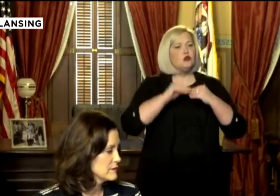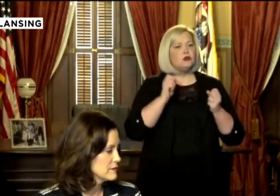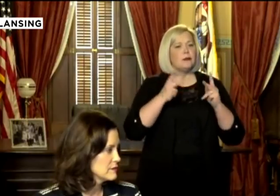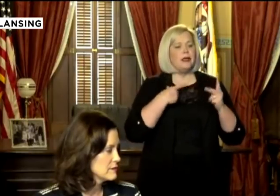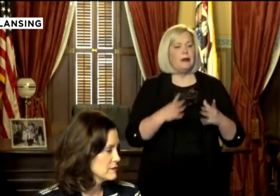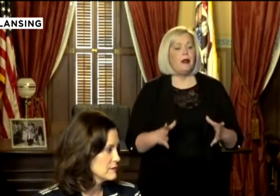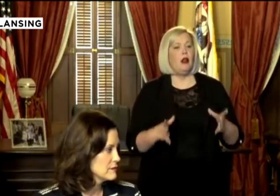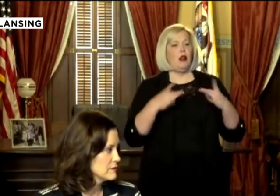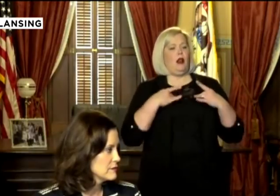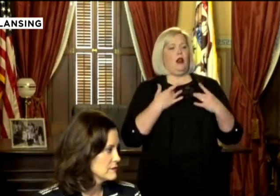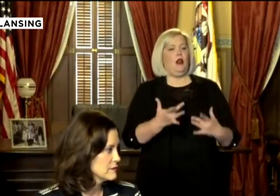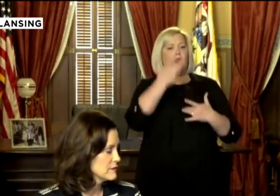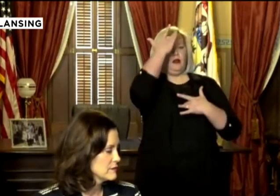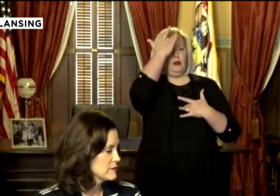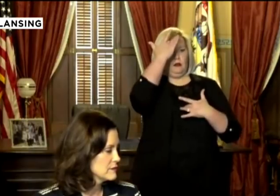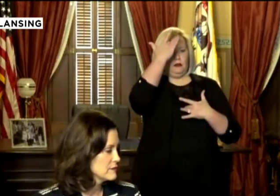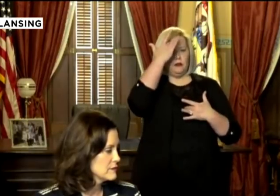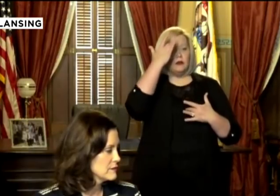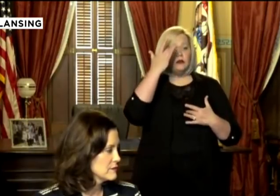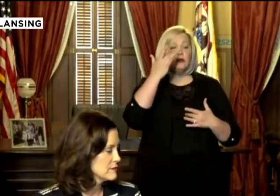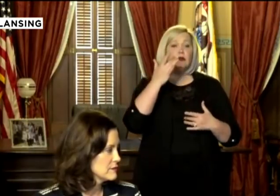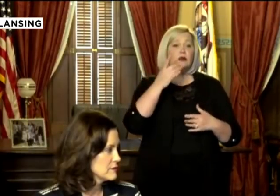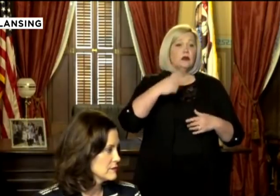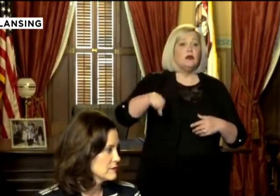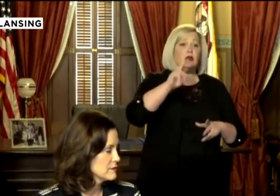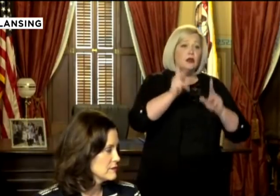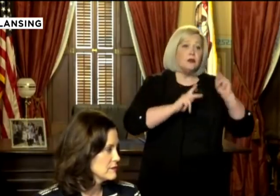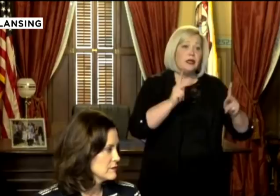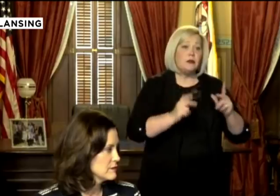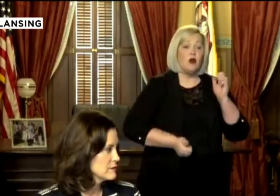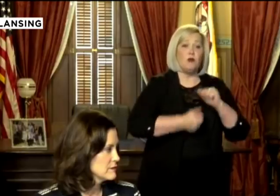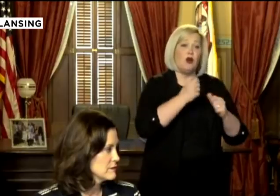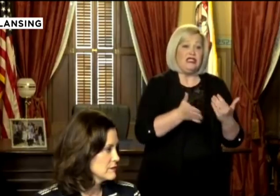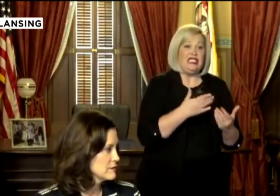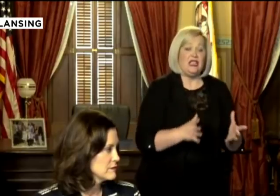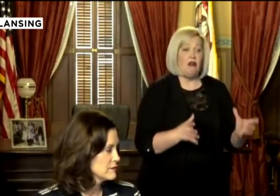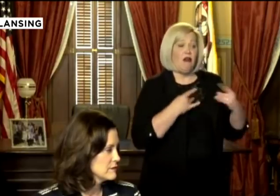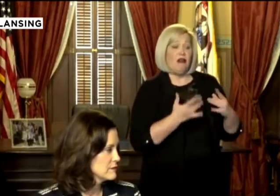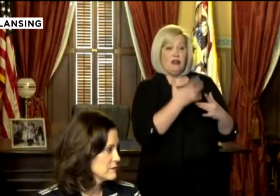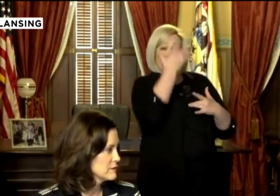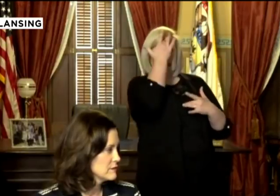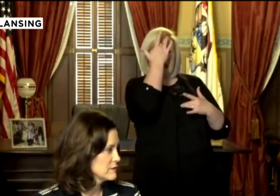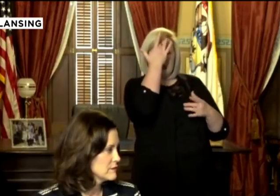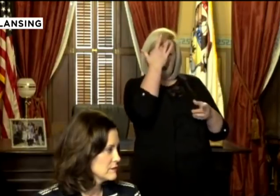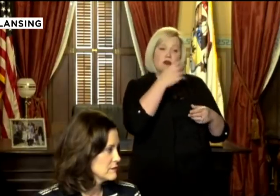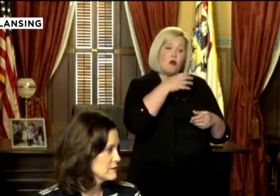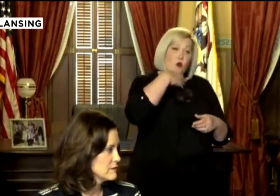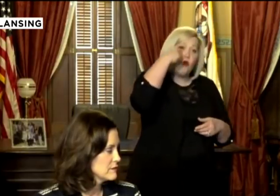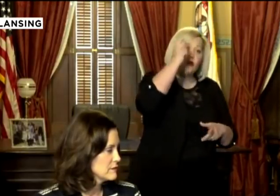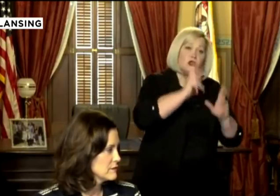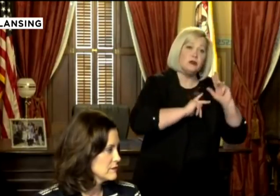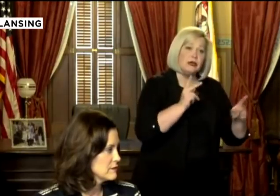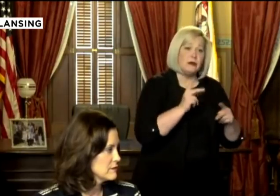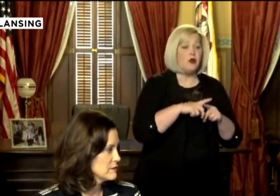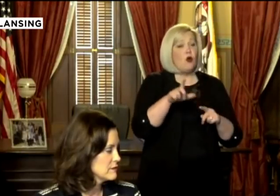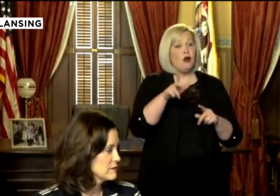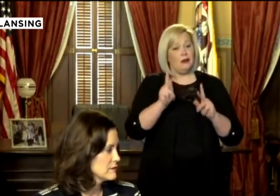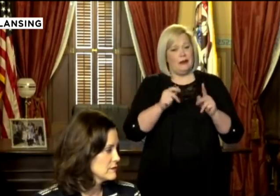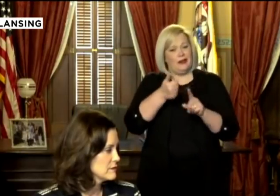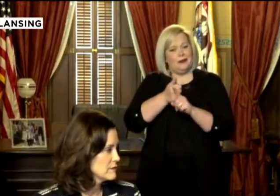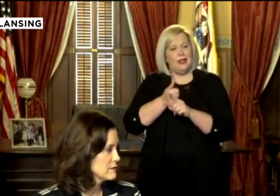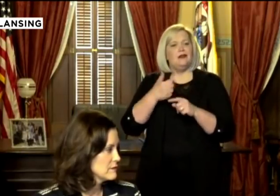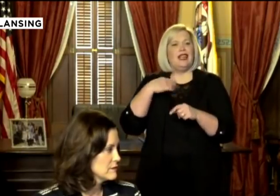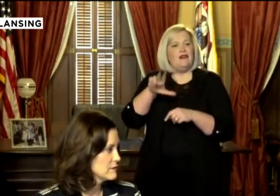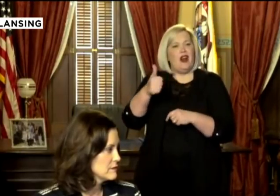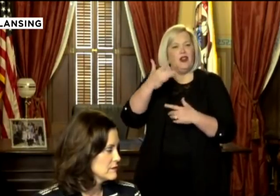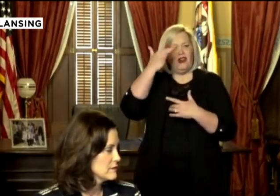disease. We must protect our residents who are most vulnerable to becoming very ill, the elderly, and those who have underlying medical